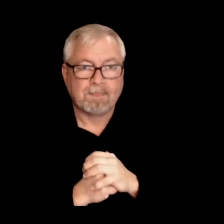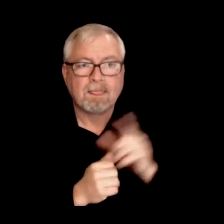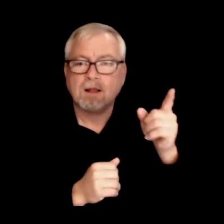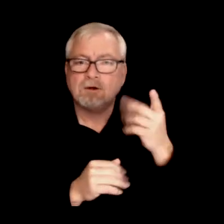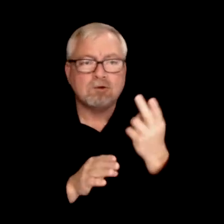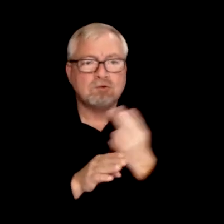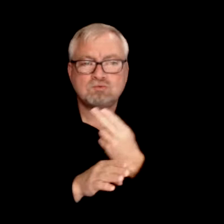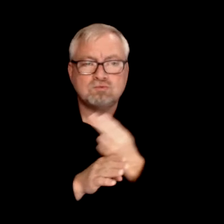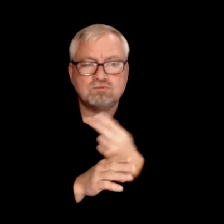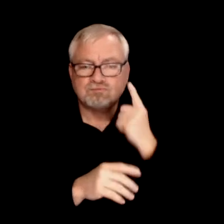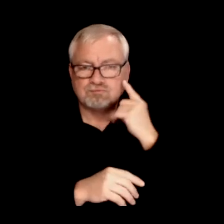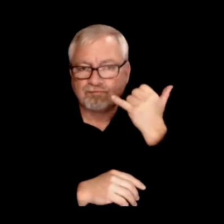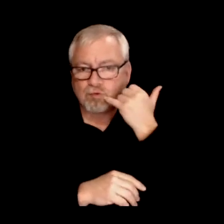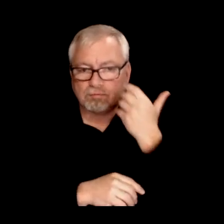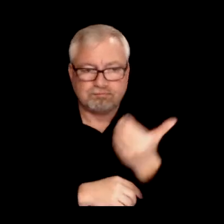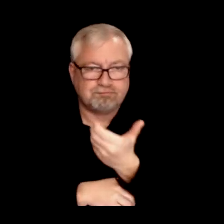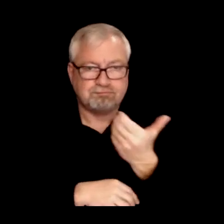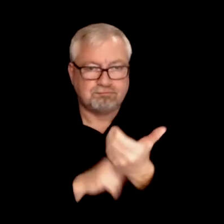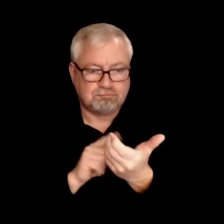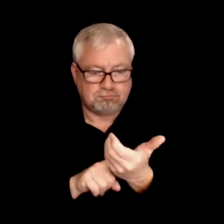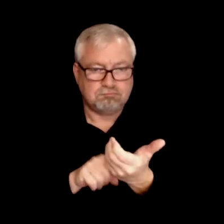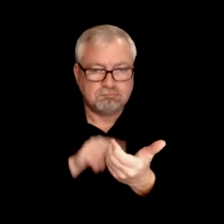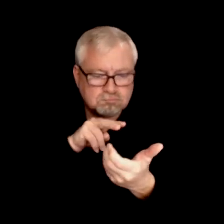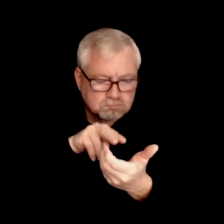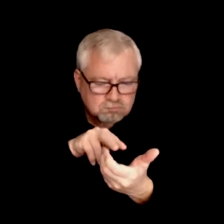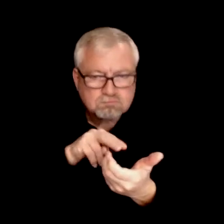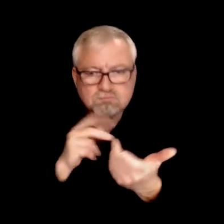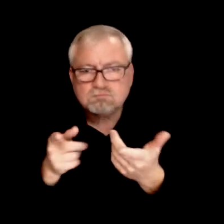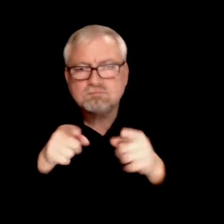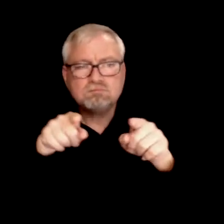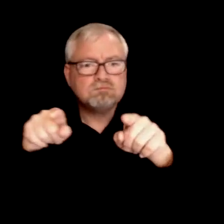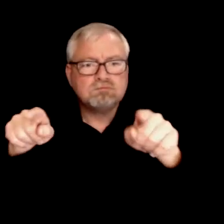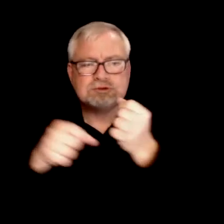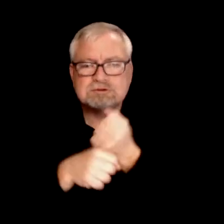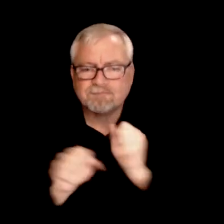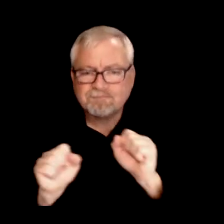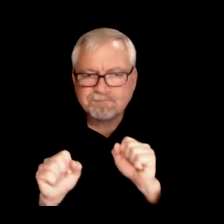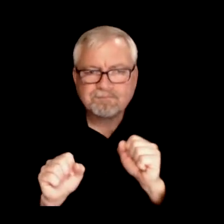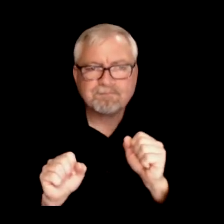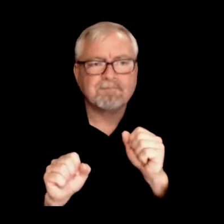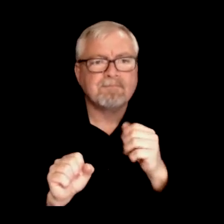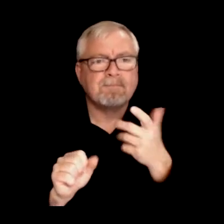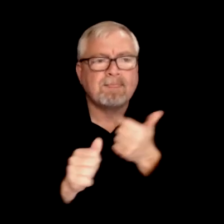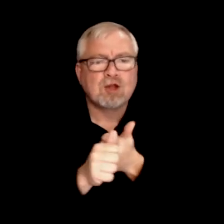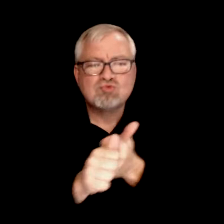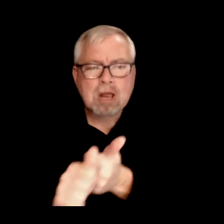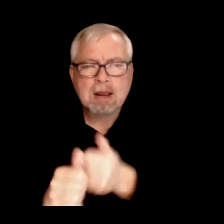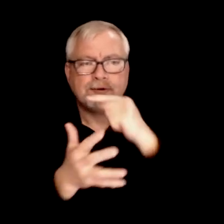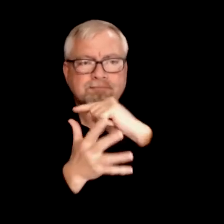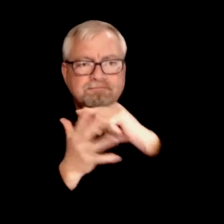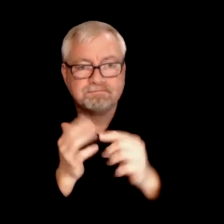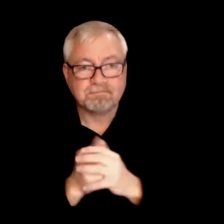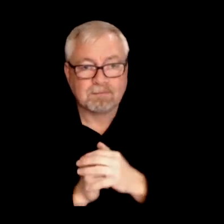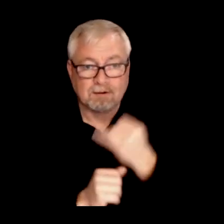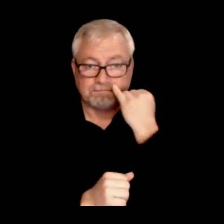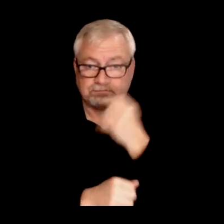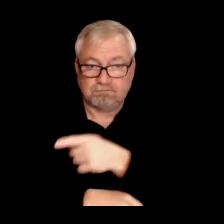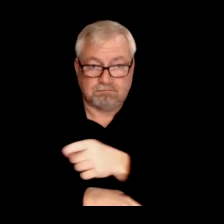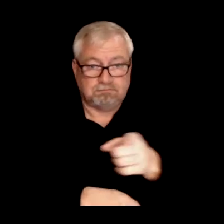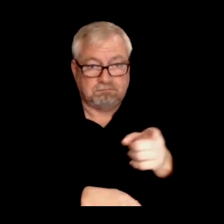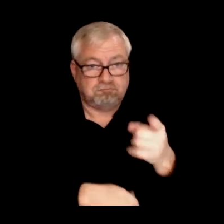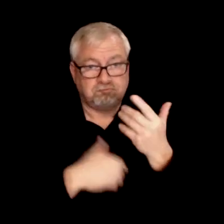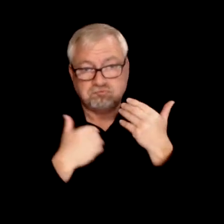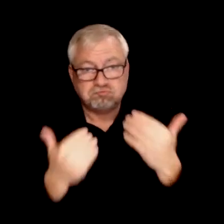for COVID-19 vaccine safety. So it's something that you can download to your